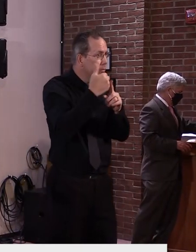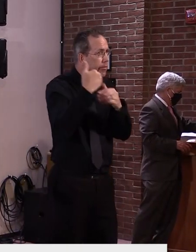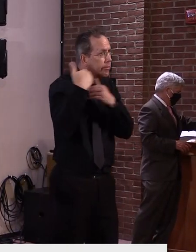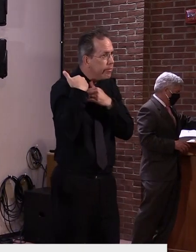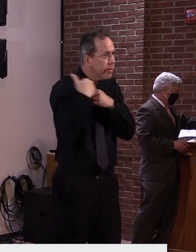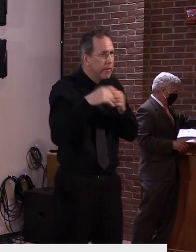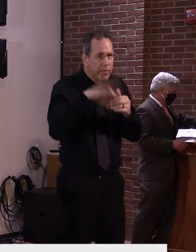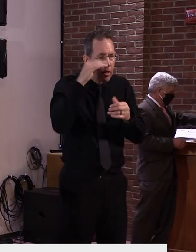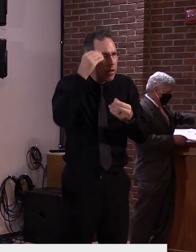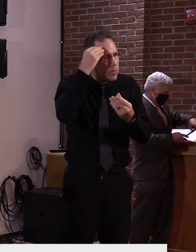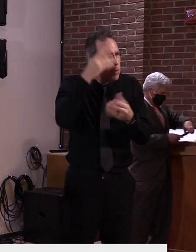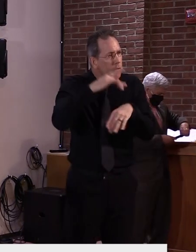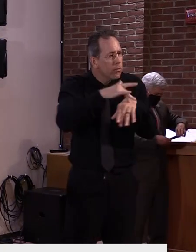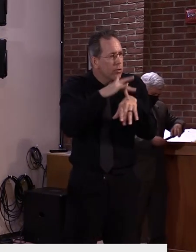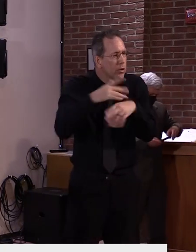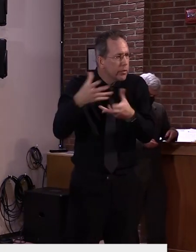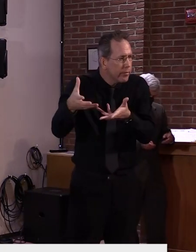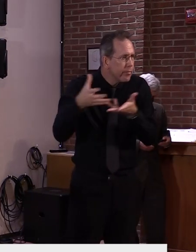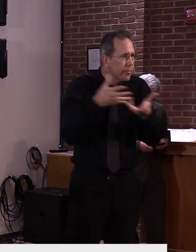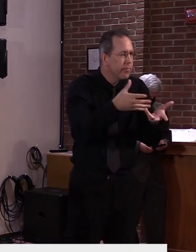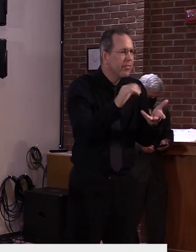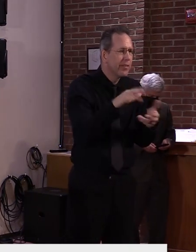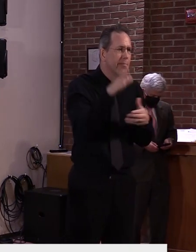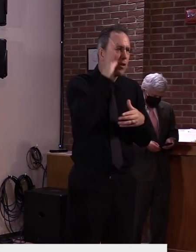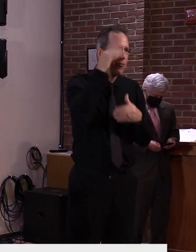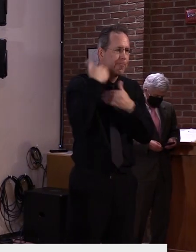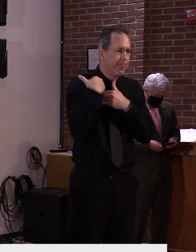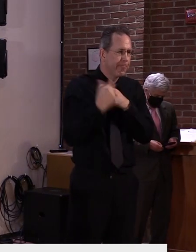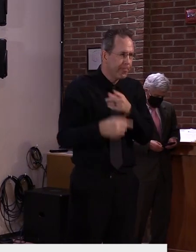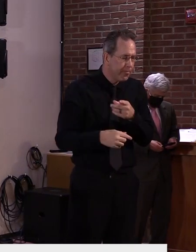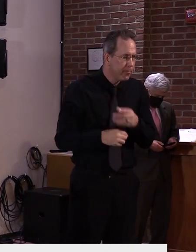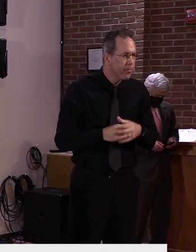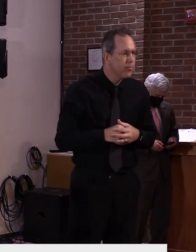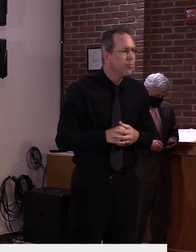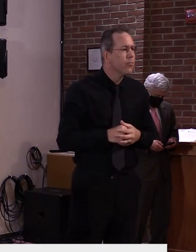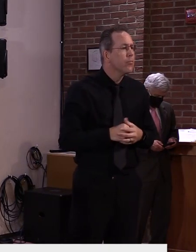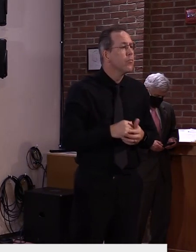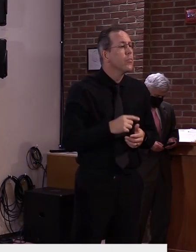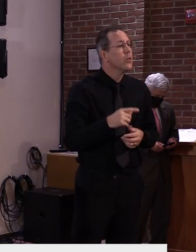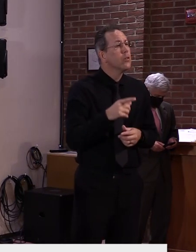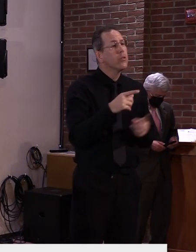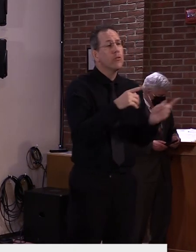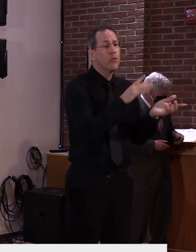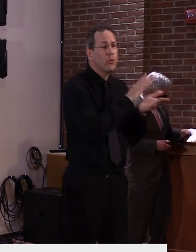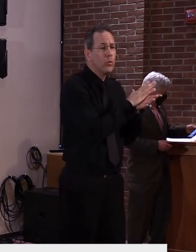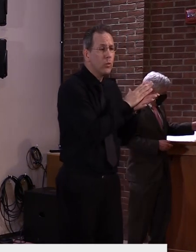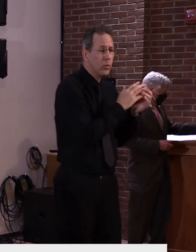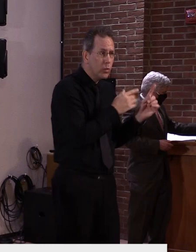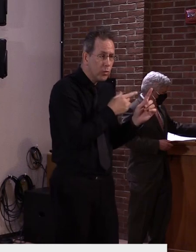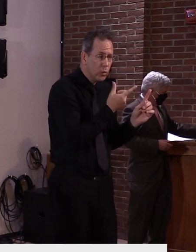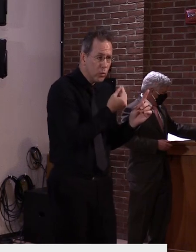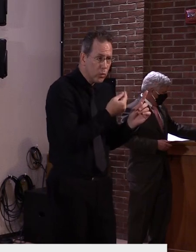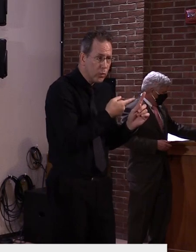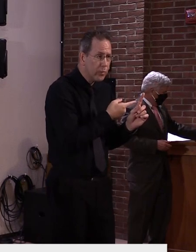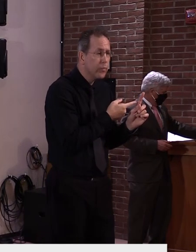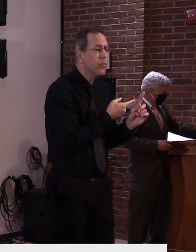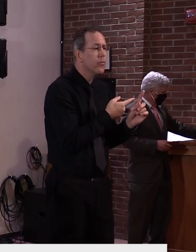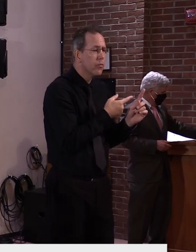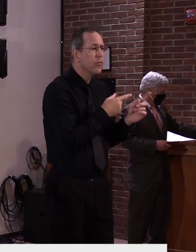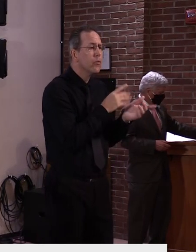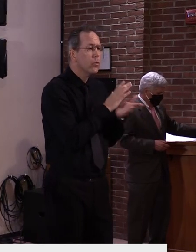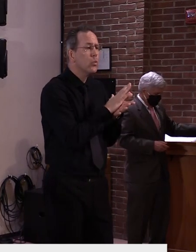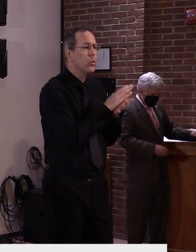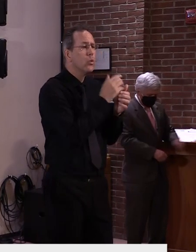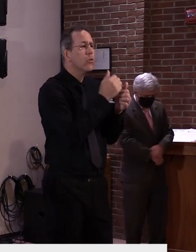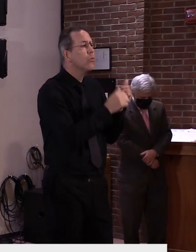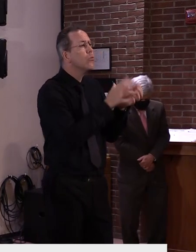School districts are required to have a policy that describes to what extent homeschooling parents can access or take advantage